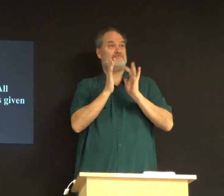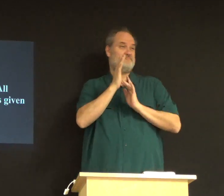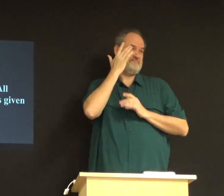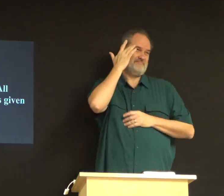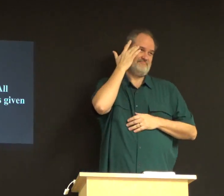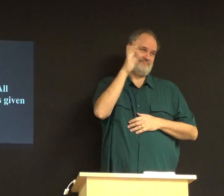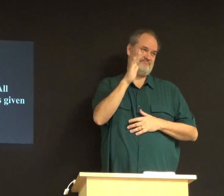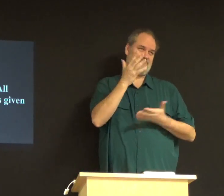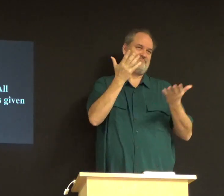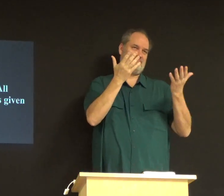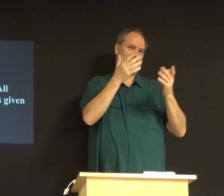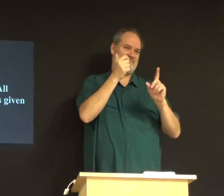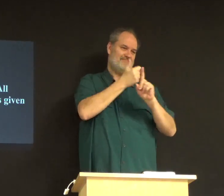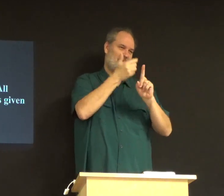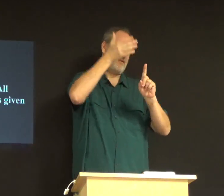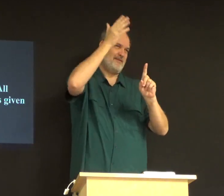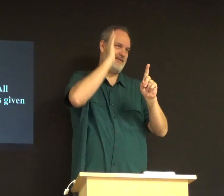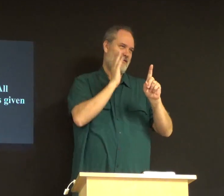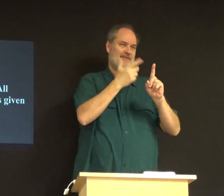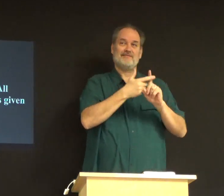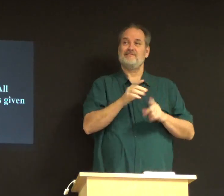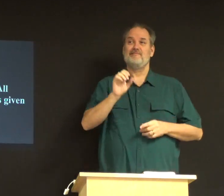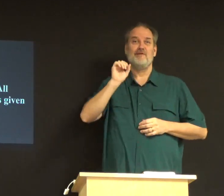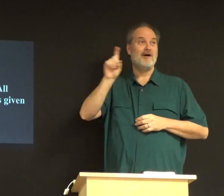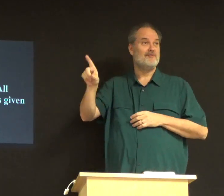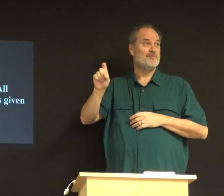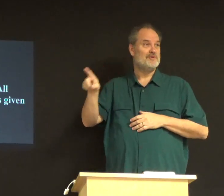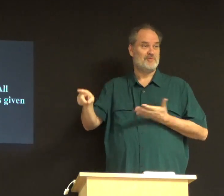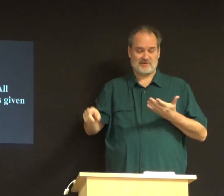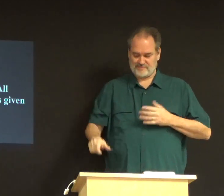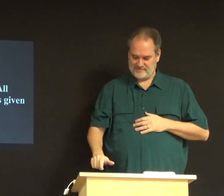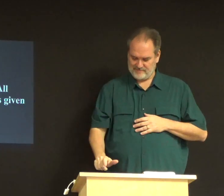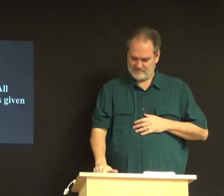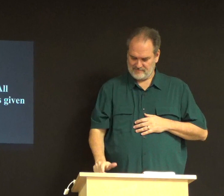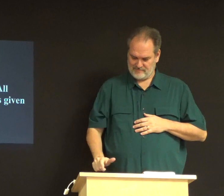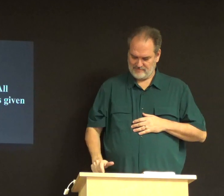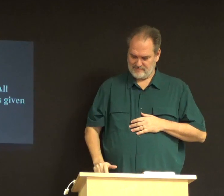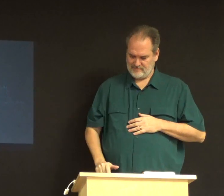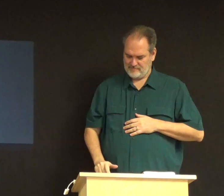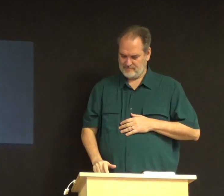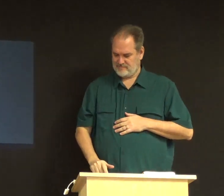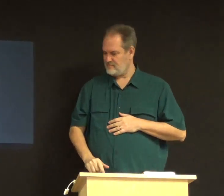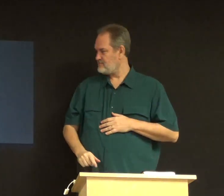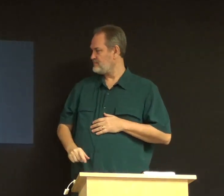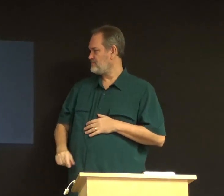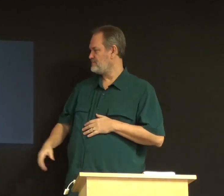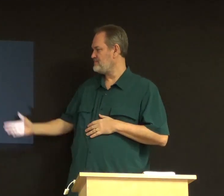birth. And Jesus, first of all, God, he asked this question.